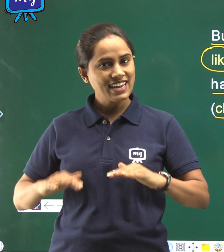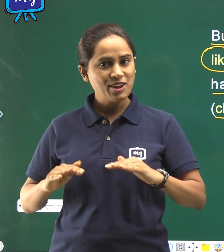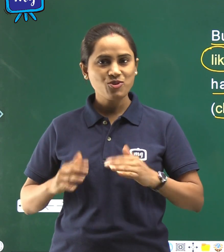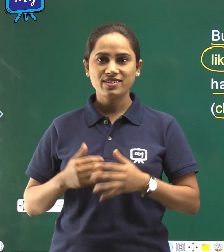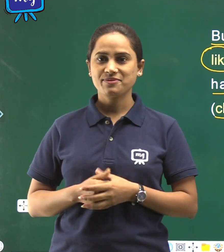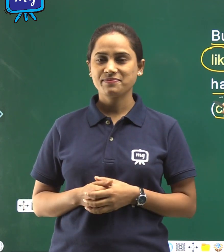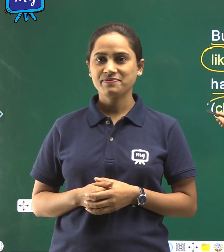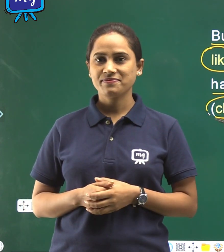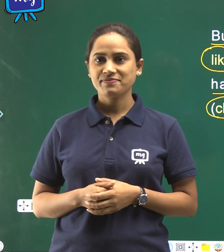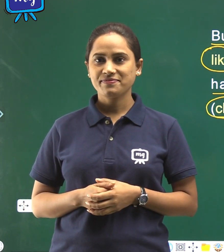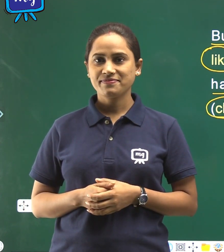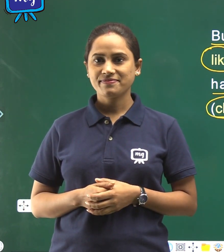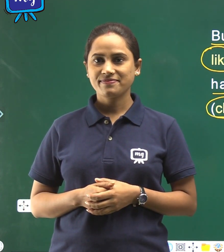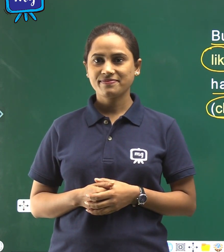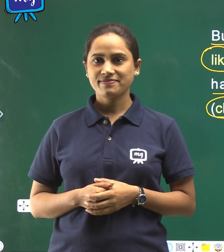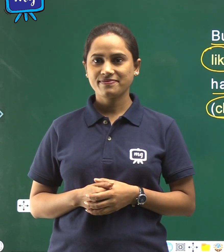childhood.